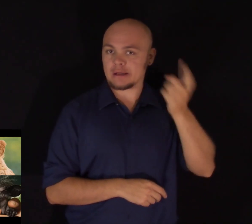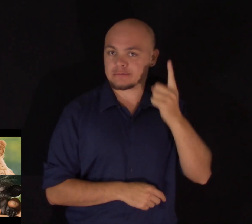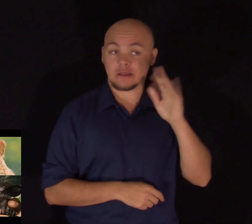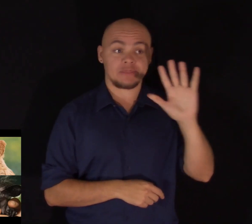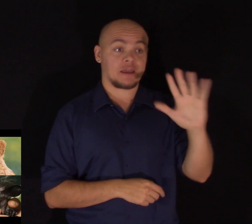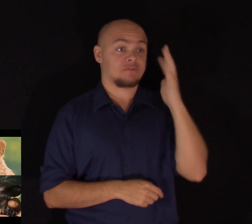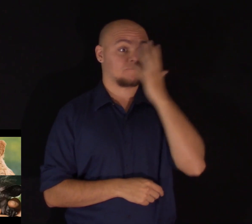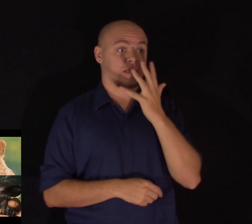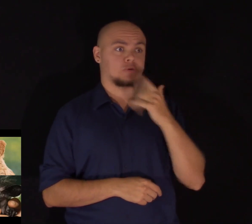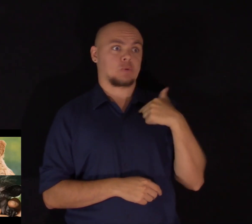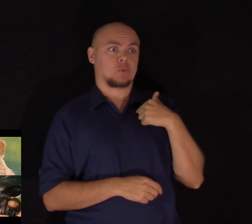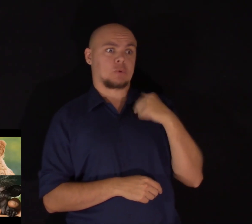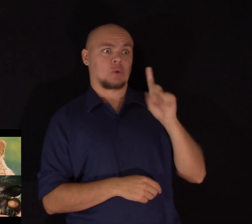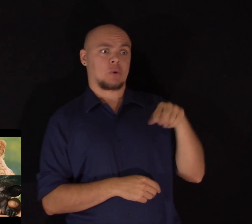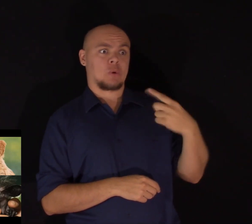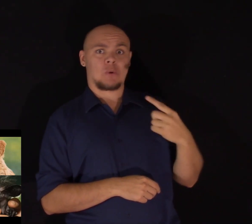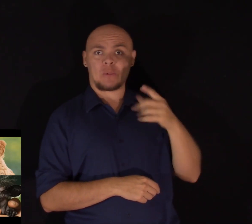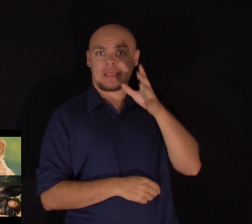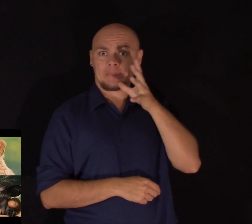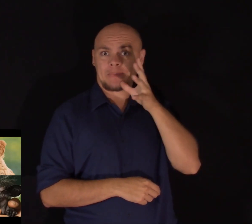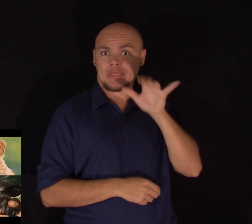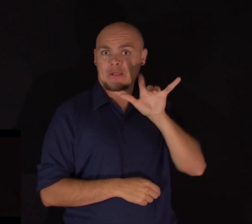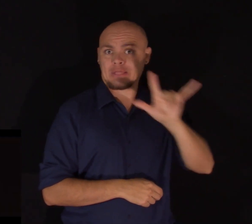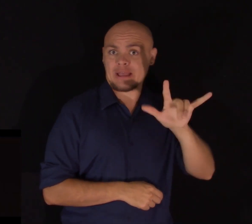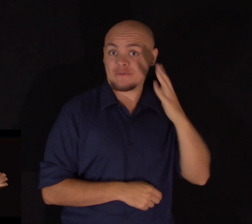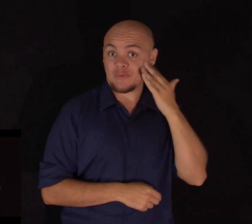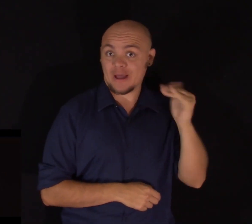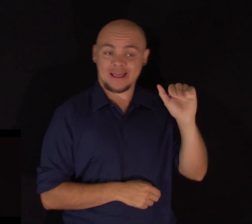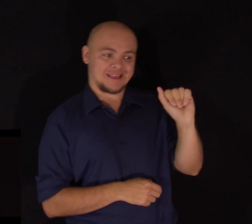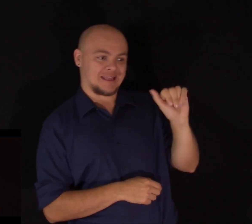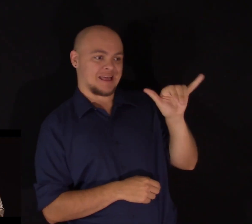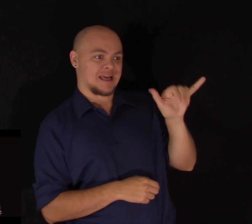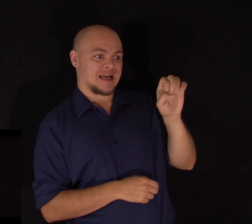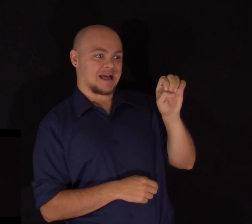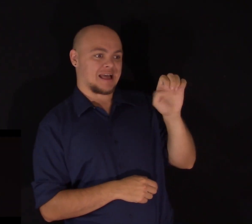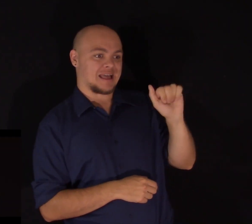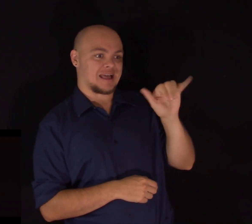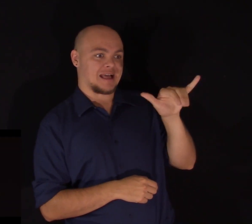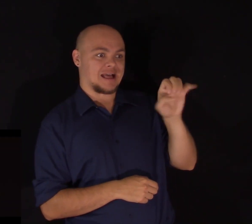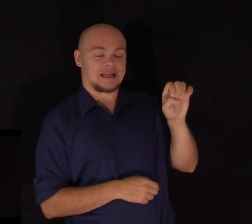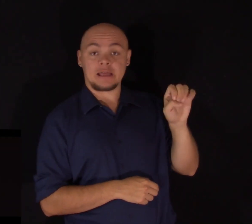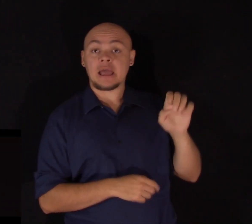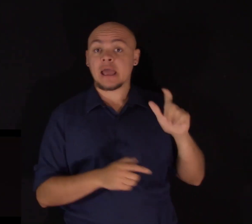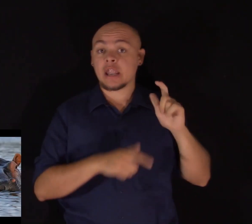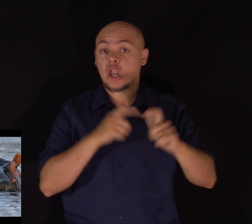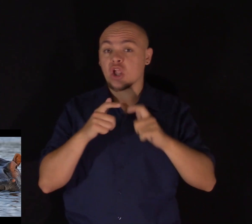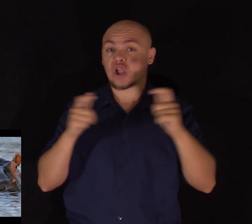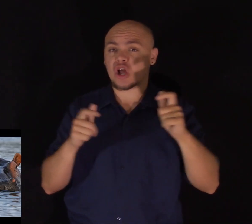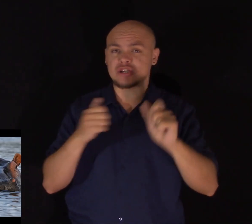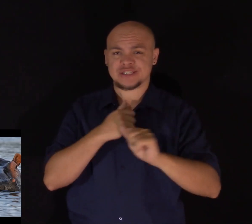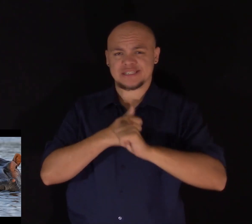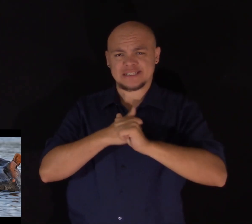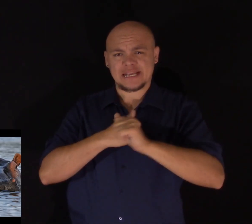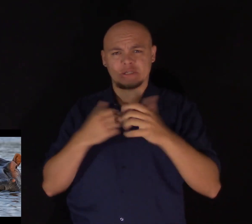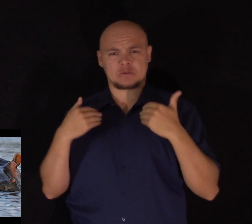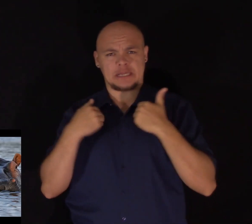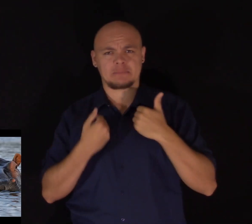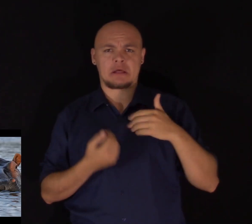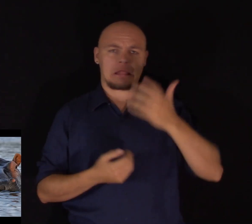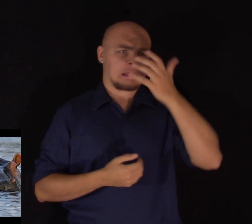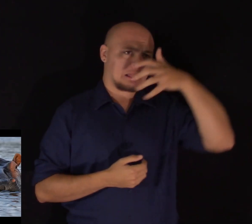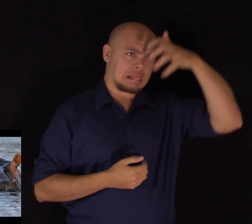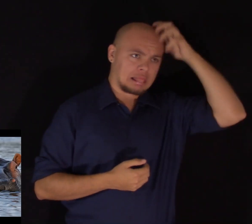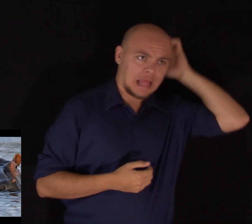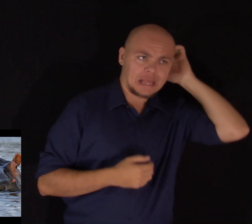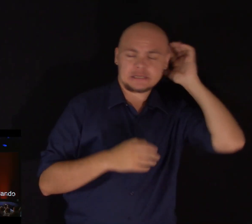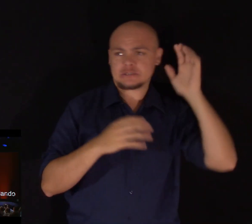faces that only a mother could love, like the baby Eye. We've even grown to love large, dangerous animals, like lions, sharks, and